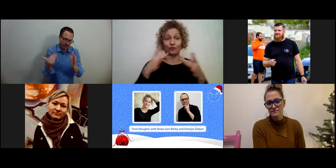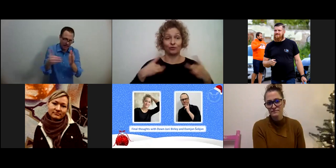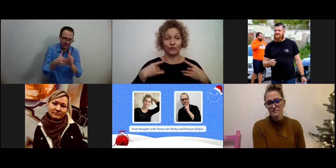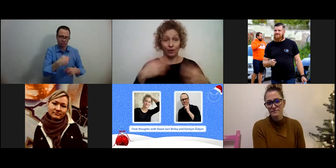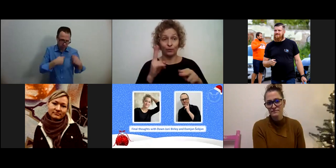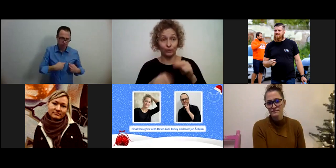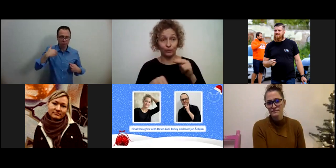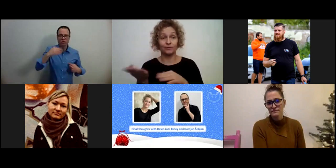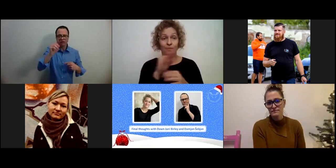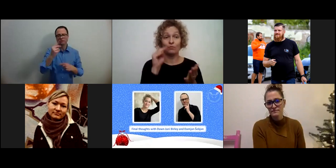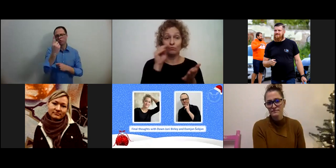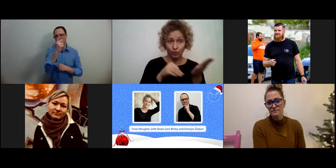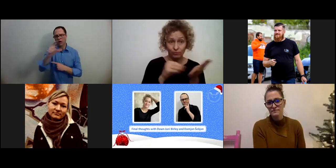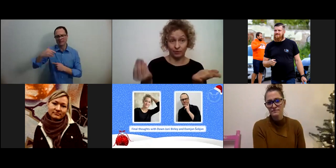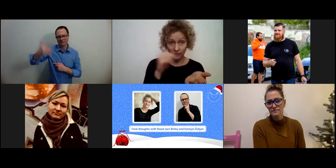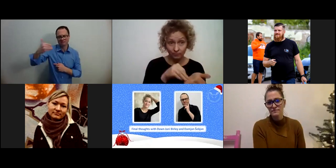voluntary basis,